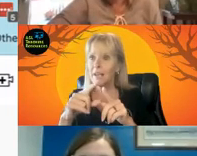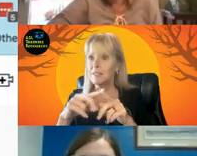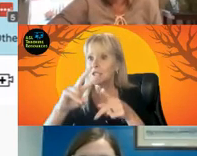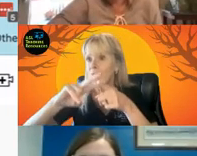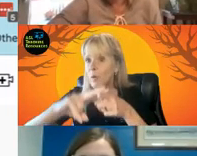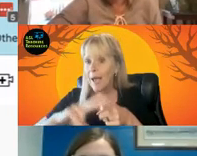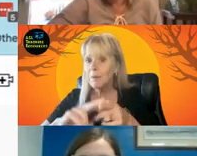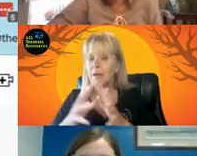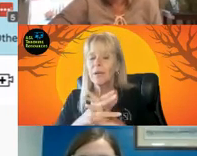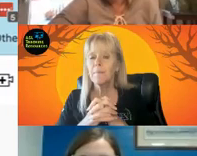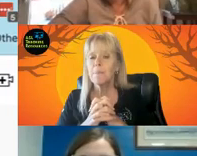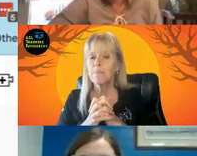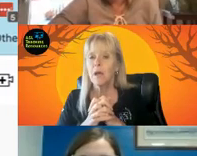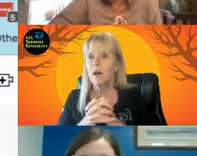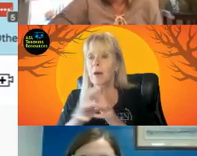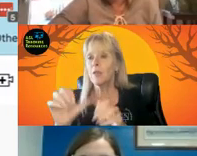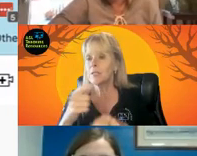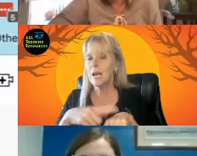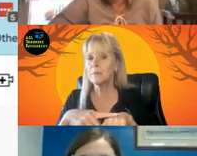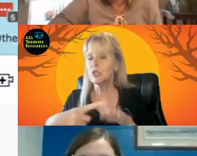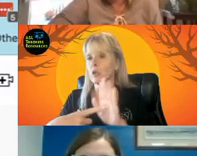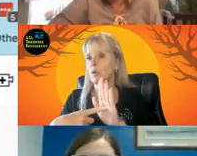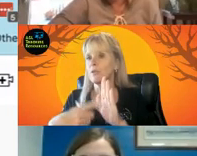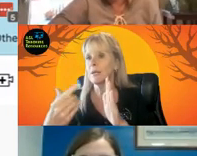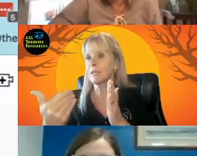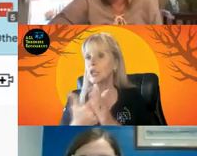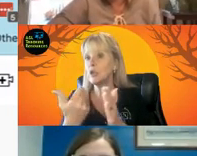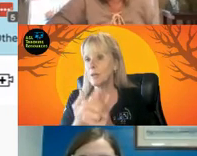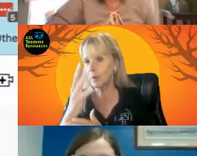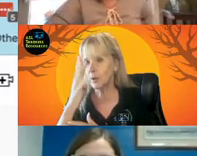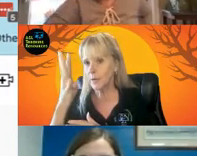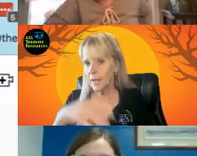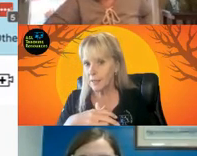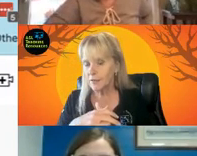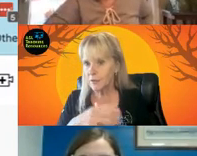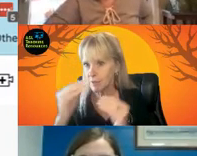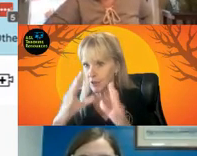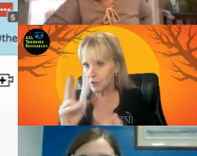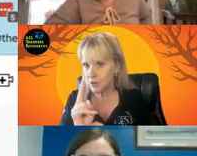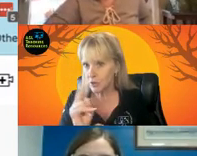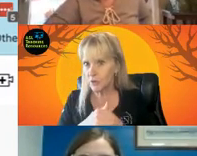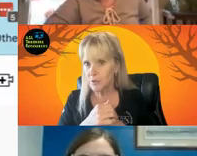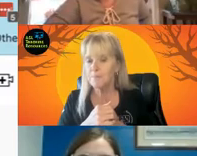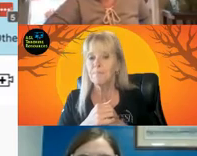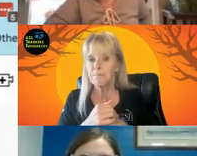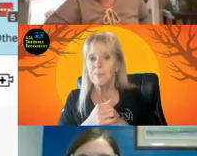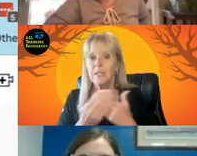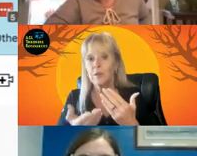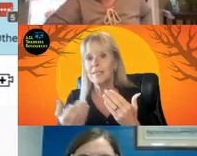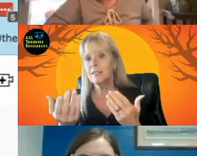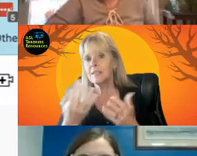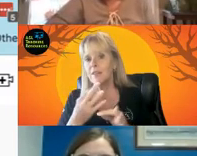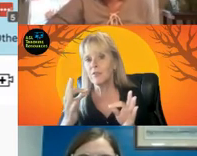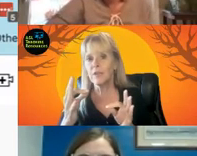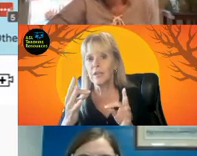Other times it's just vocabulary. Other times it's showing you something new that we created for teachers to use.